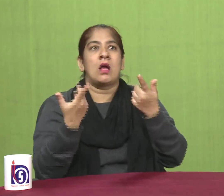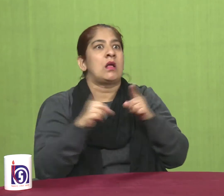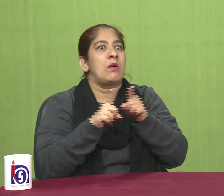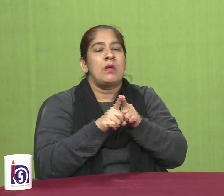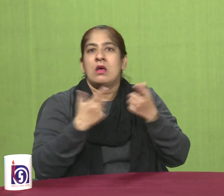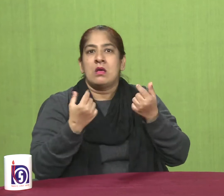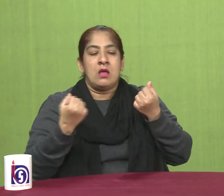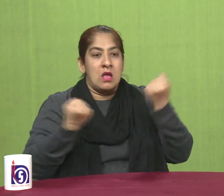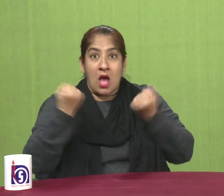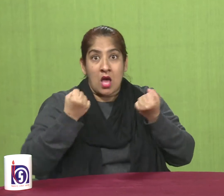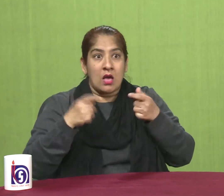Then there is